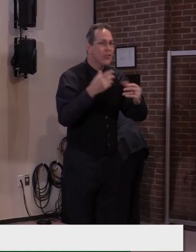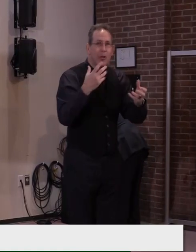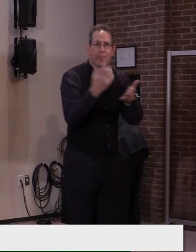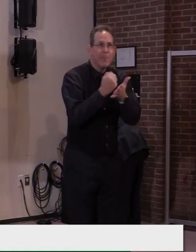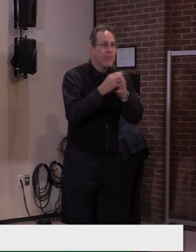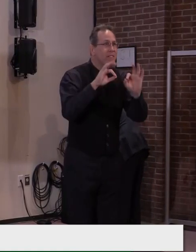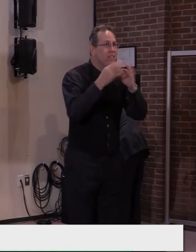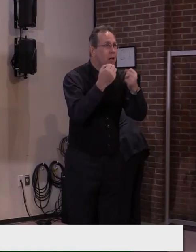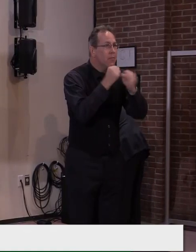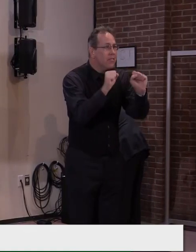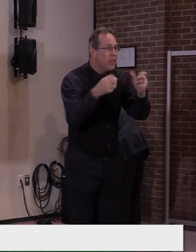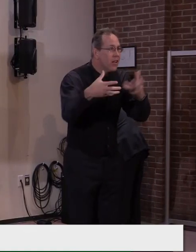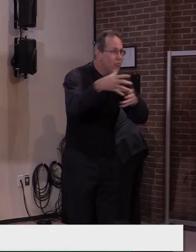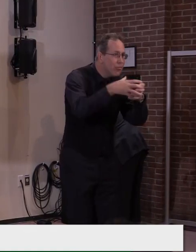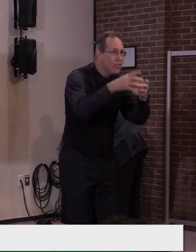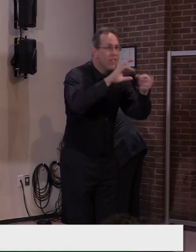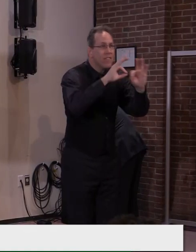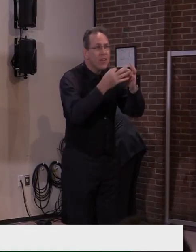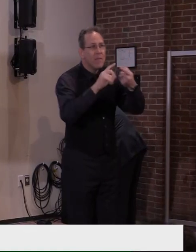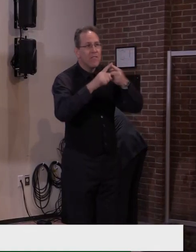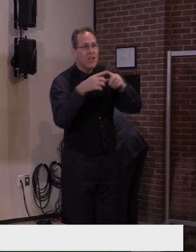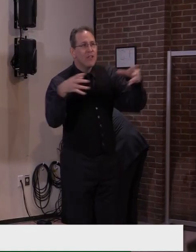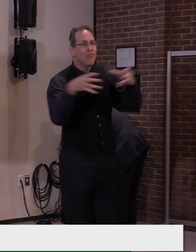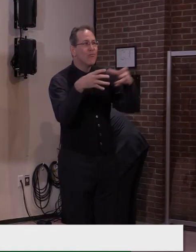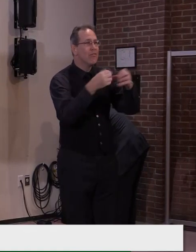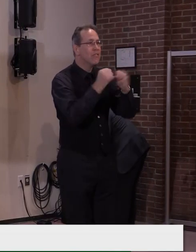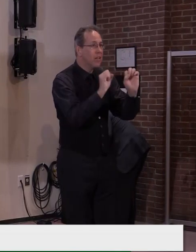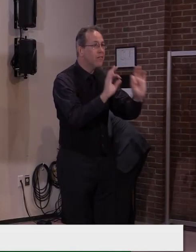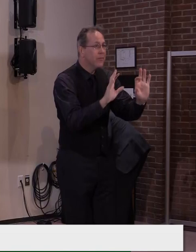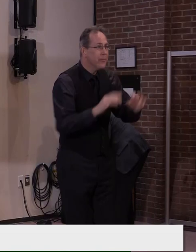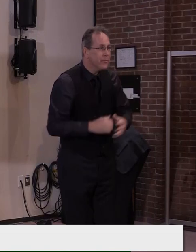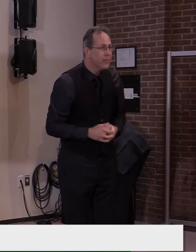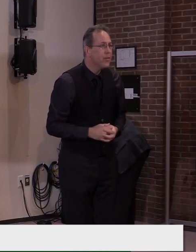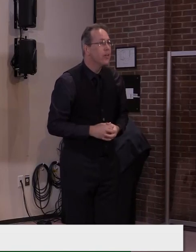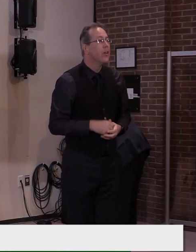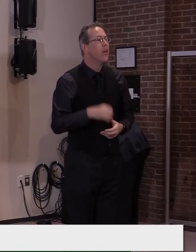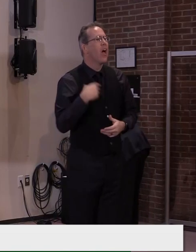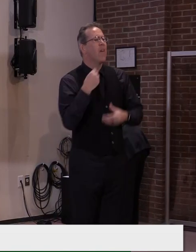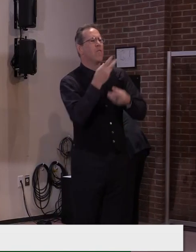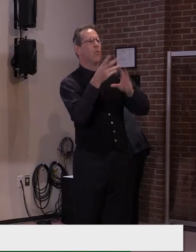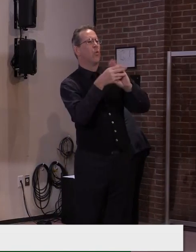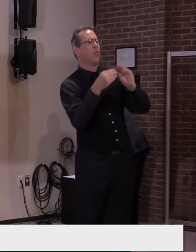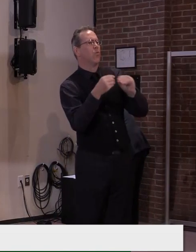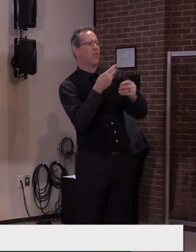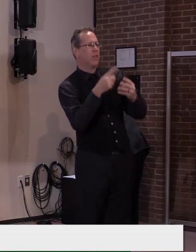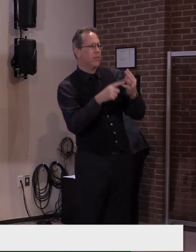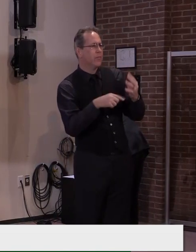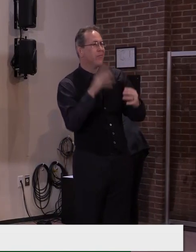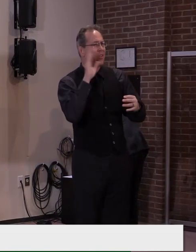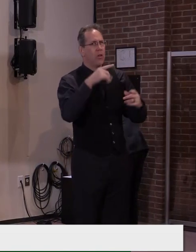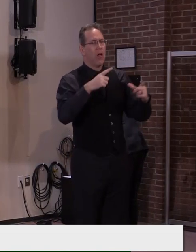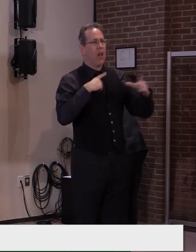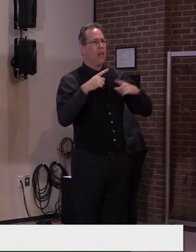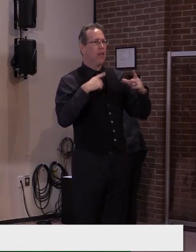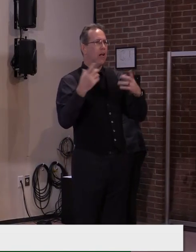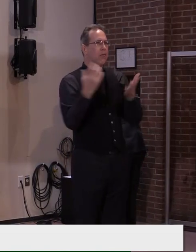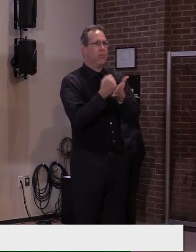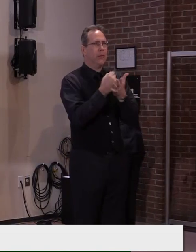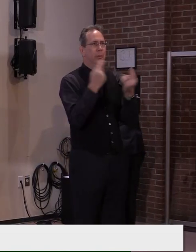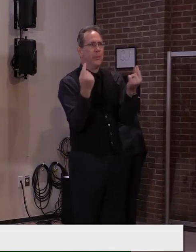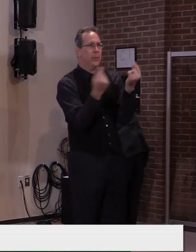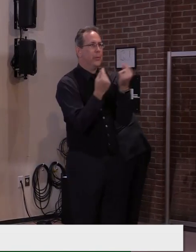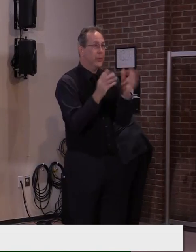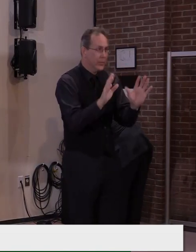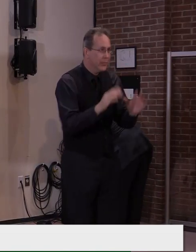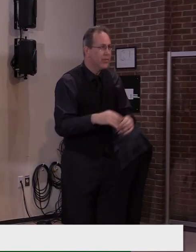friends. We have several topics to cover today, and I know it's a holiday week for many, so I'll be relatively